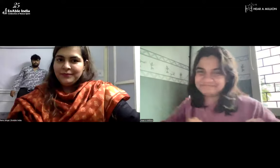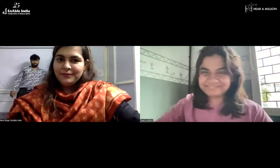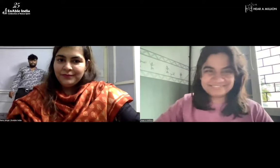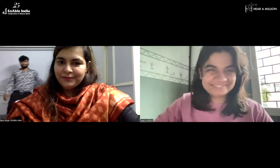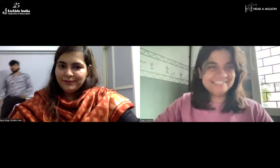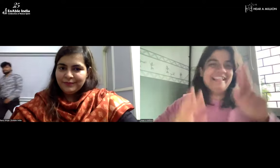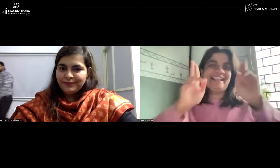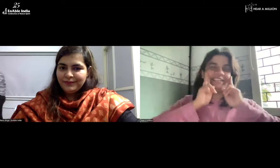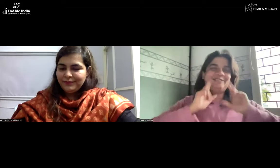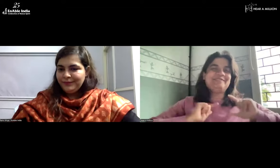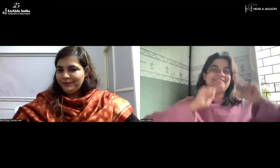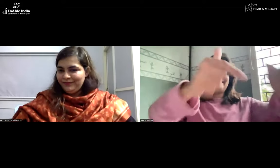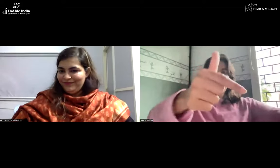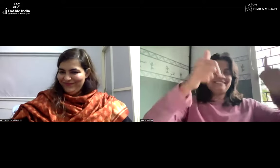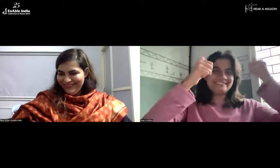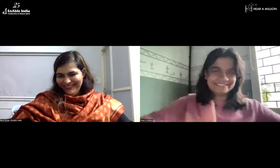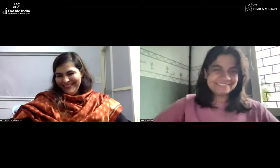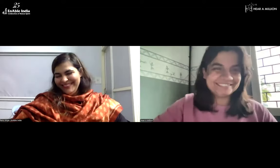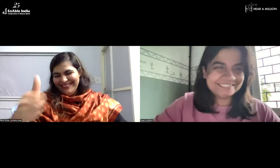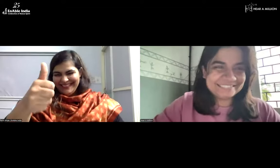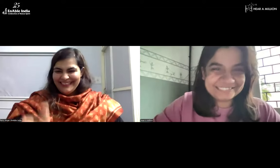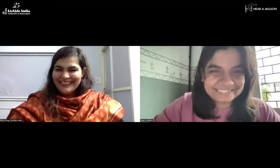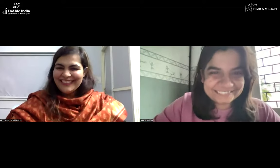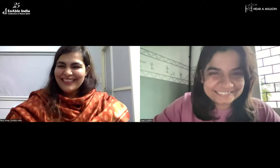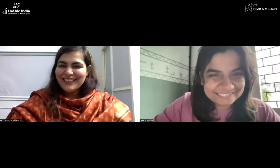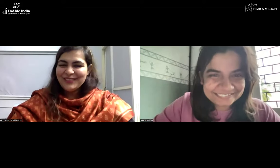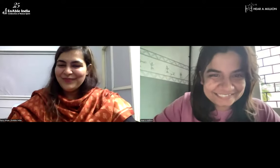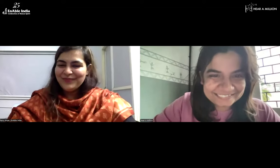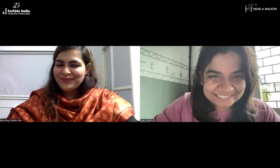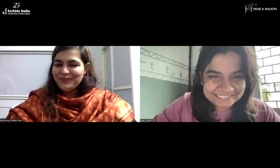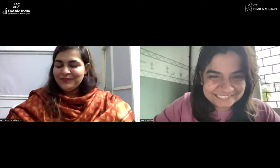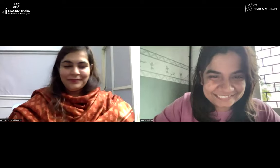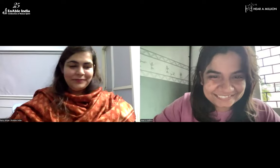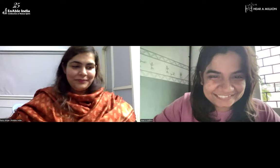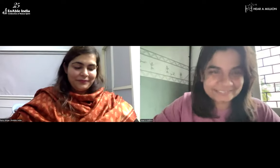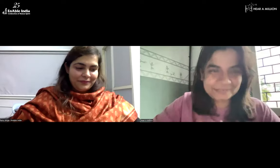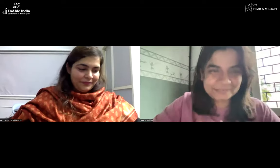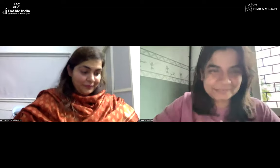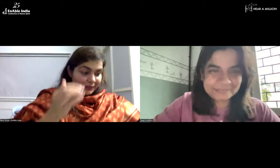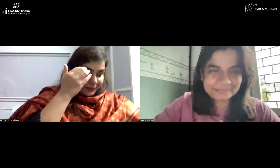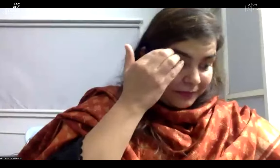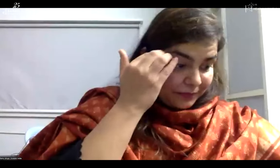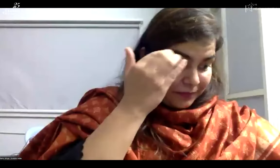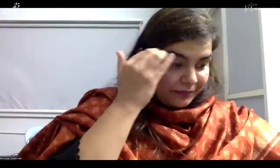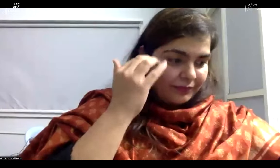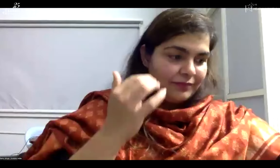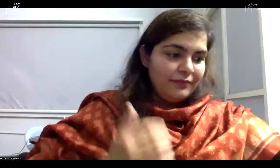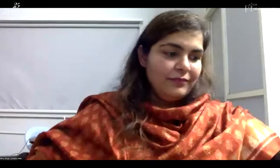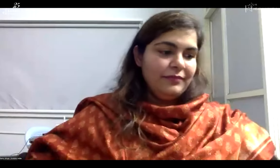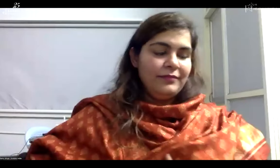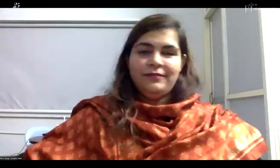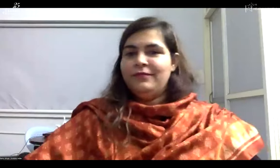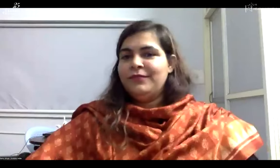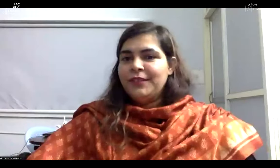And I see that dogs are also there, our best friend, which help us. So dogs are really